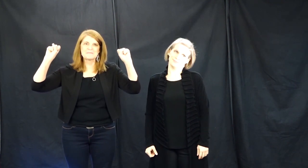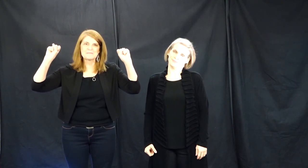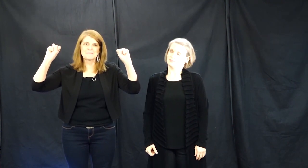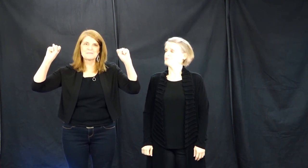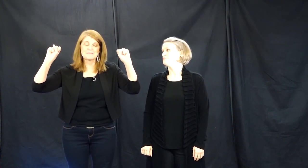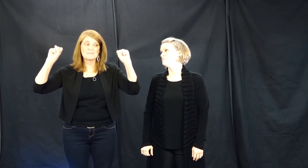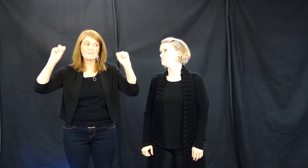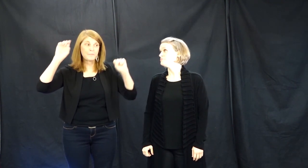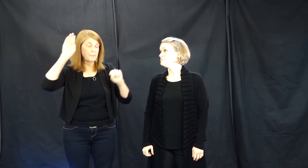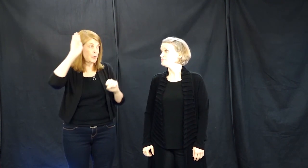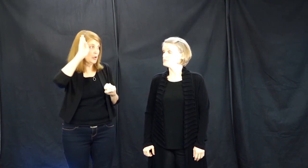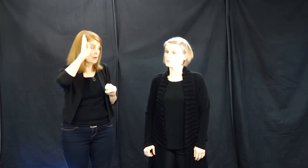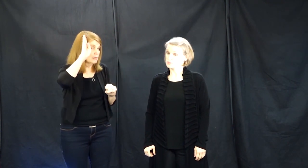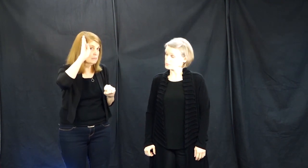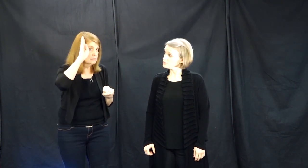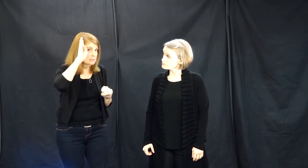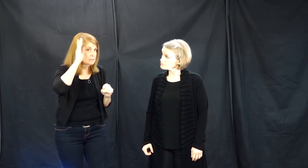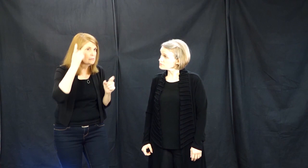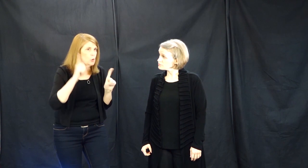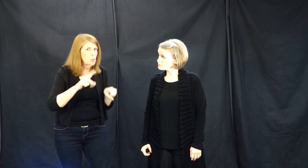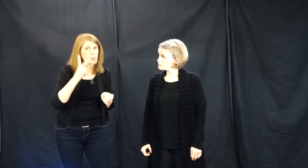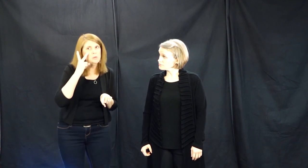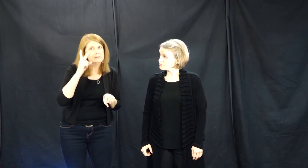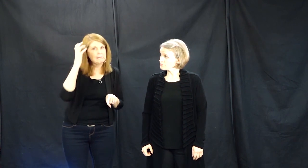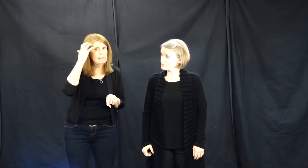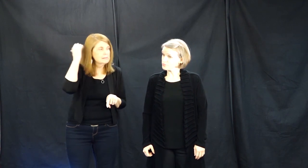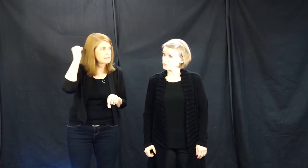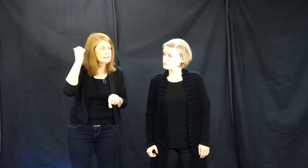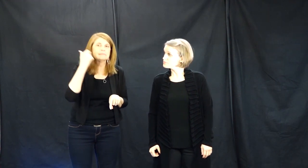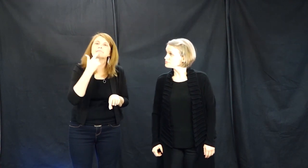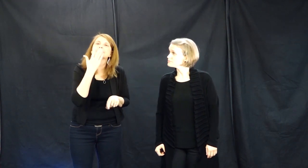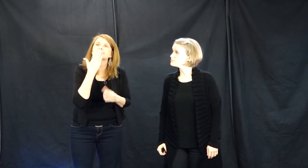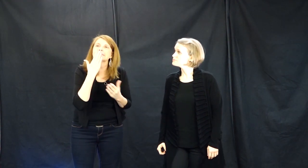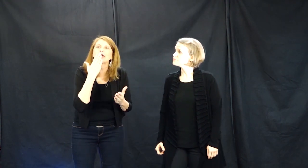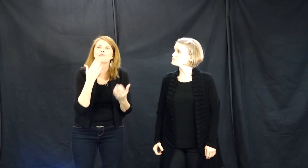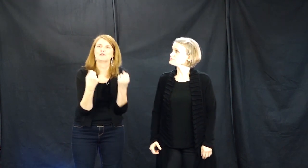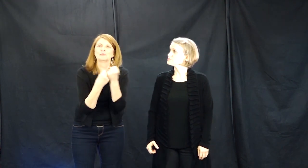Burr, when you see Hamilton, thank him for the endorsement.